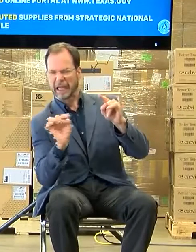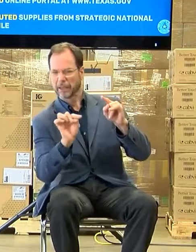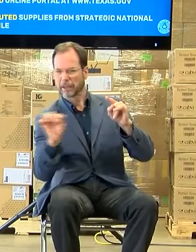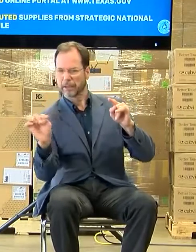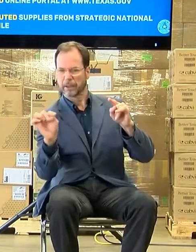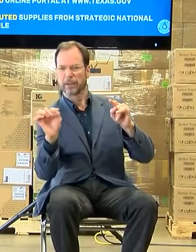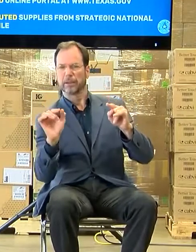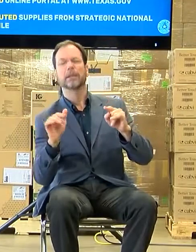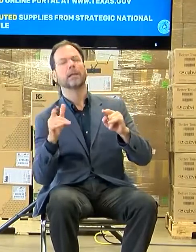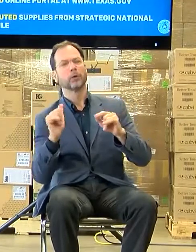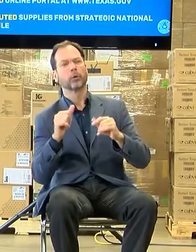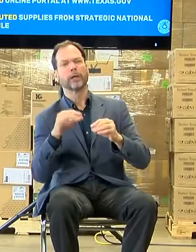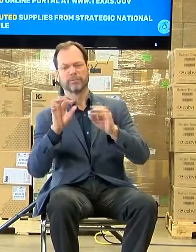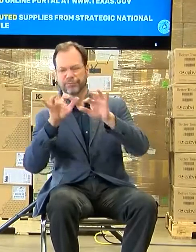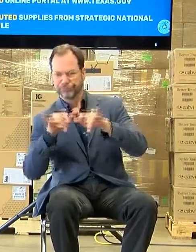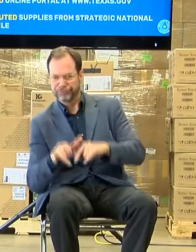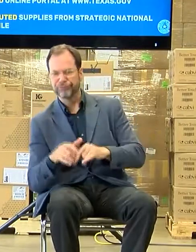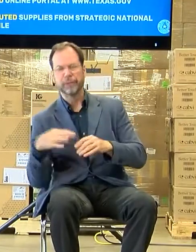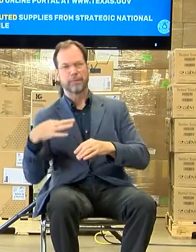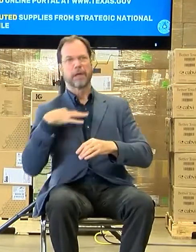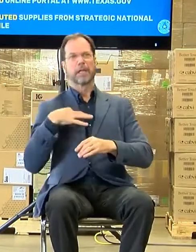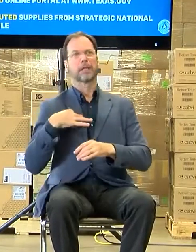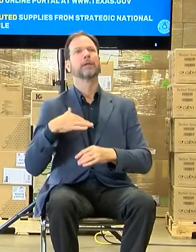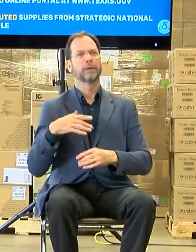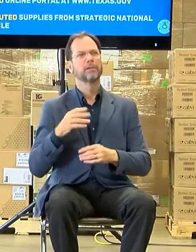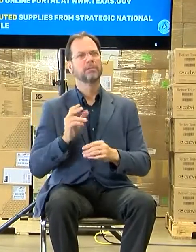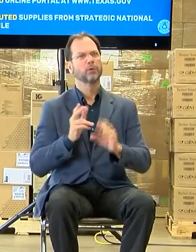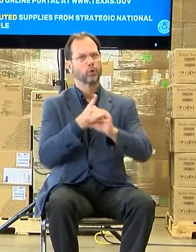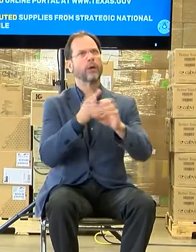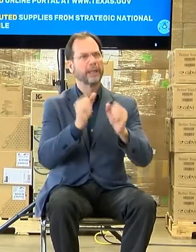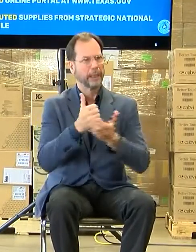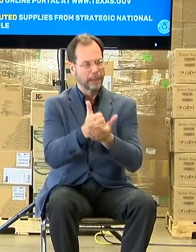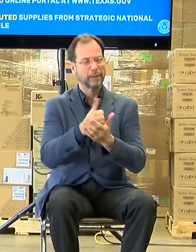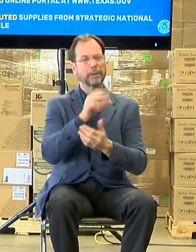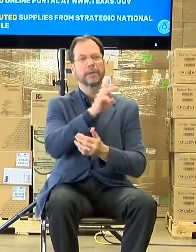you can click on and volunteer. Again, that is at